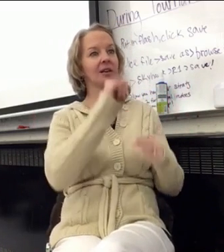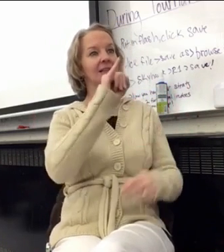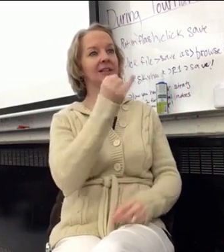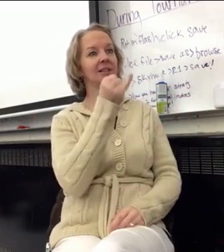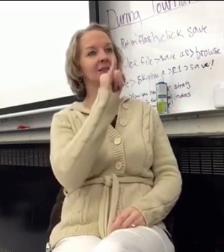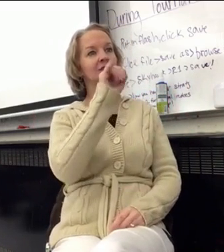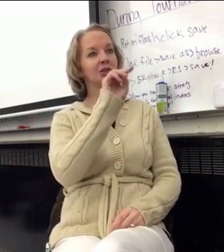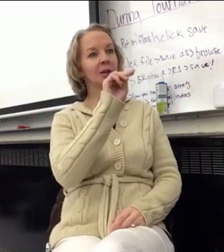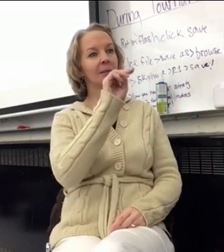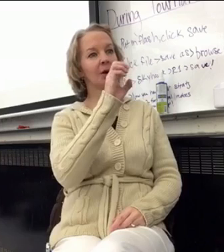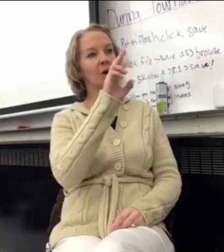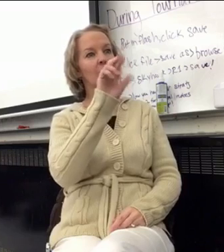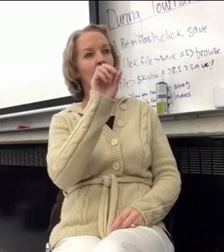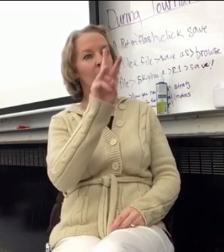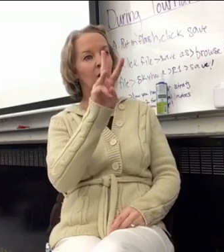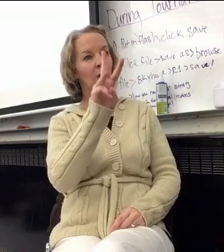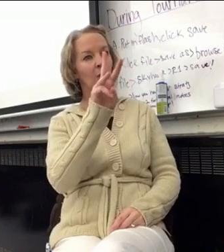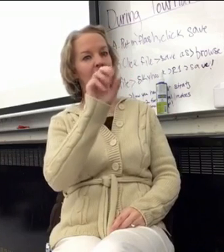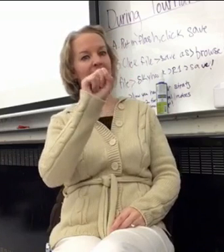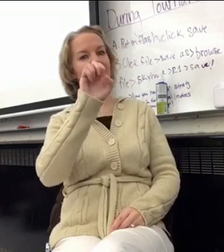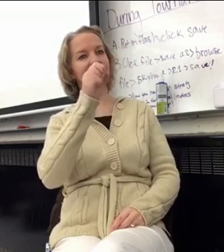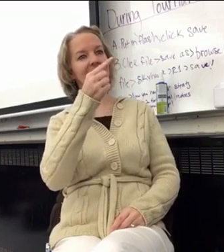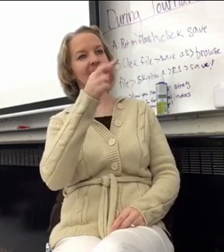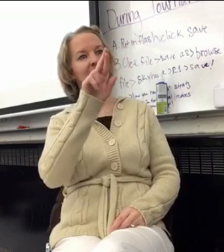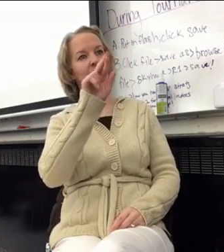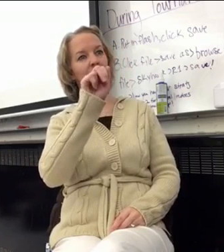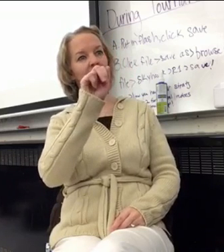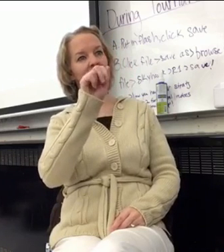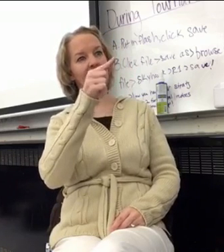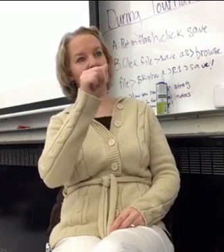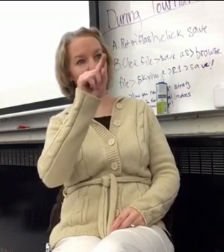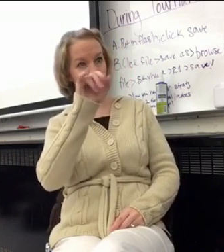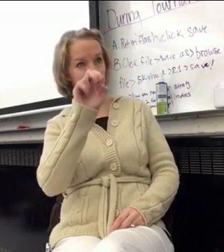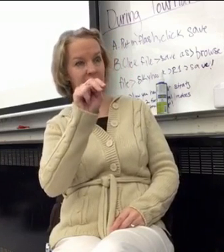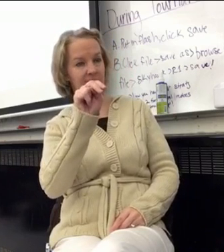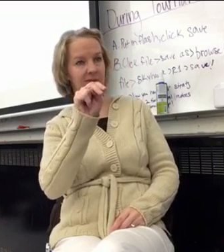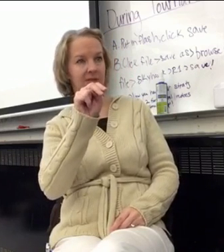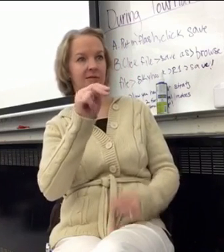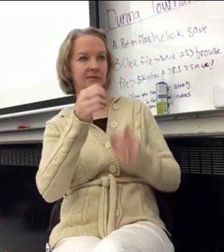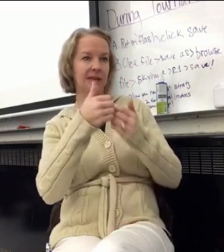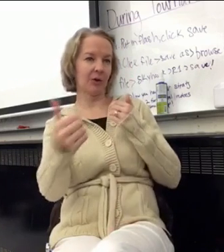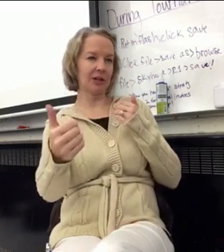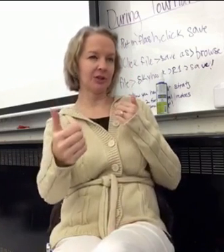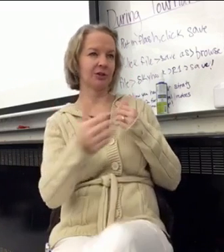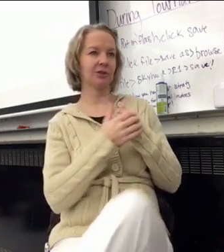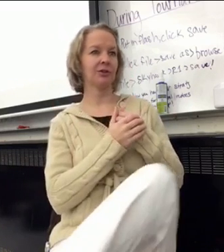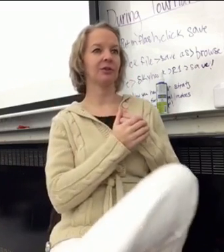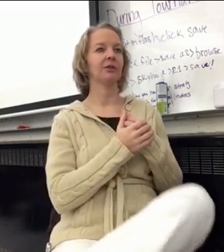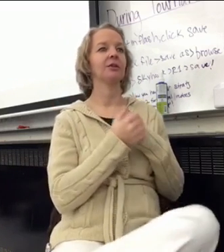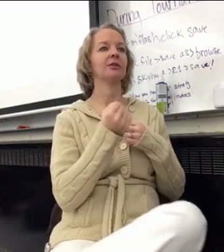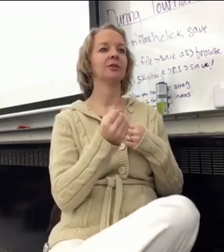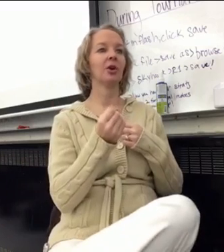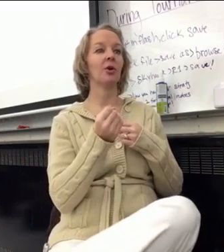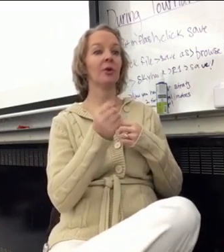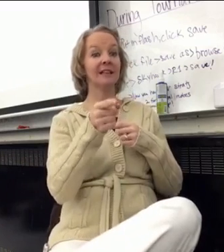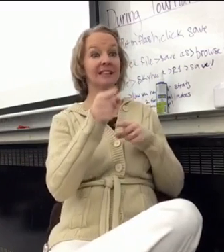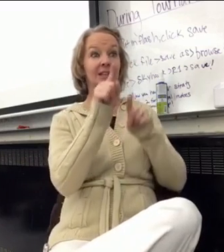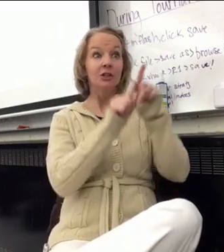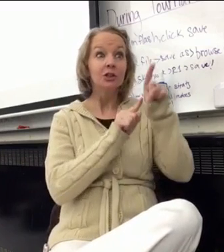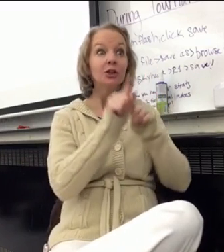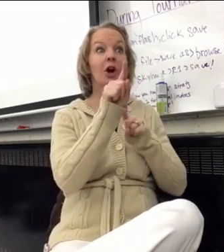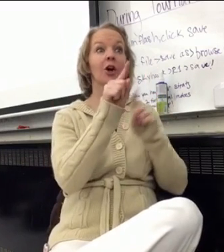Crow segregation. This is a double-starred term. Must know for the AP exam all the way through 1960.